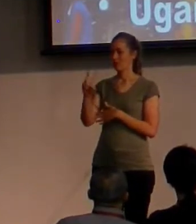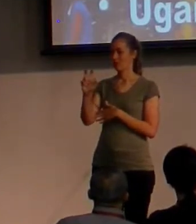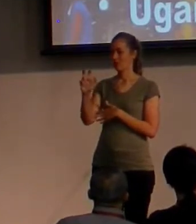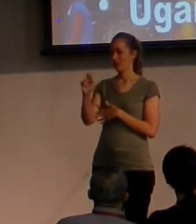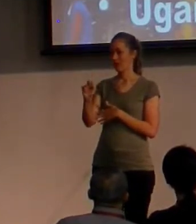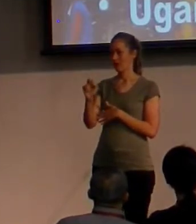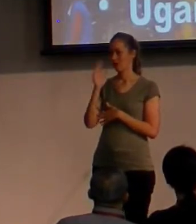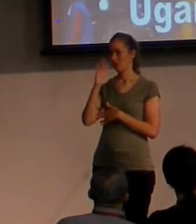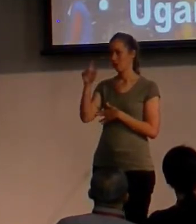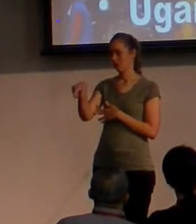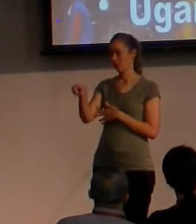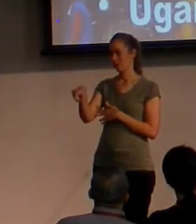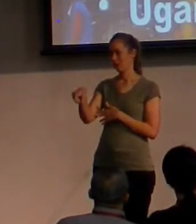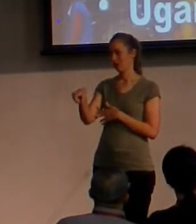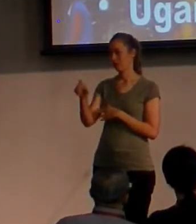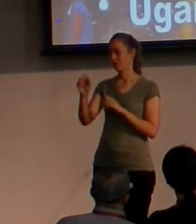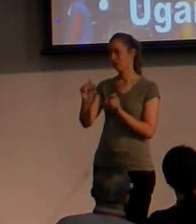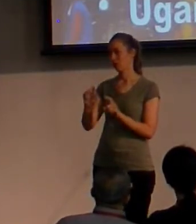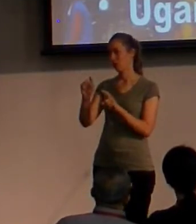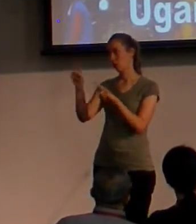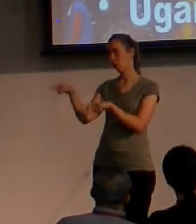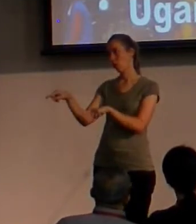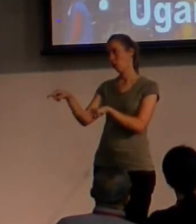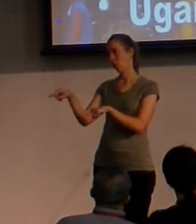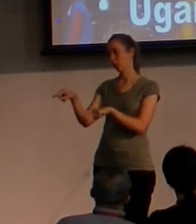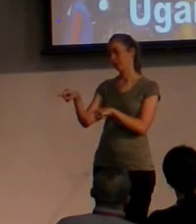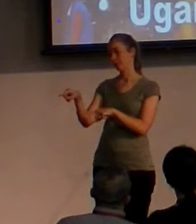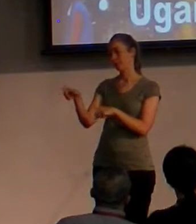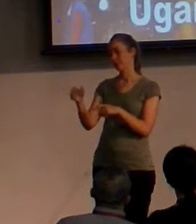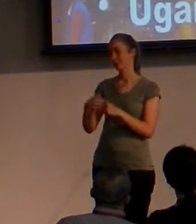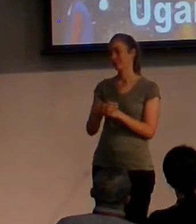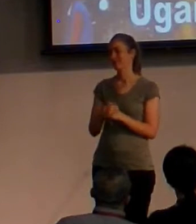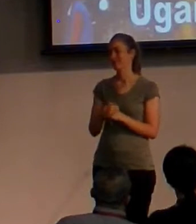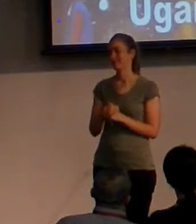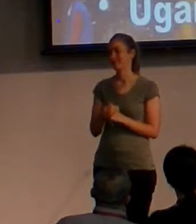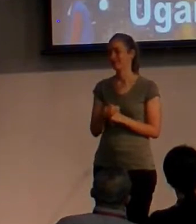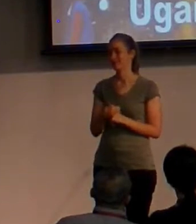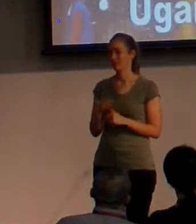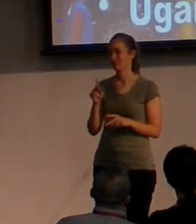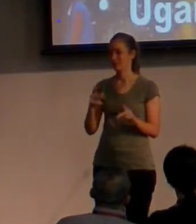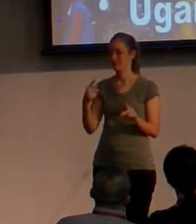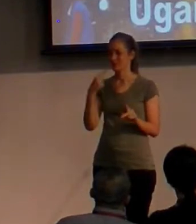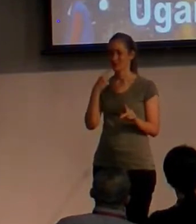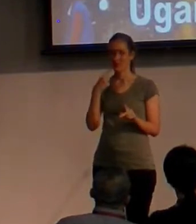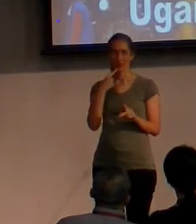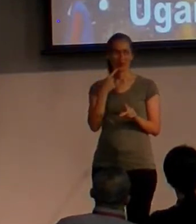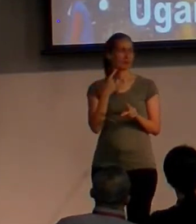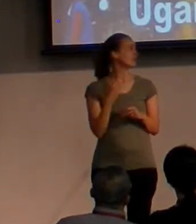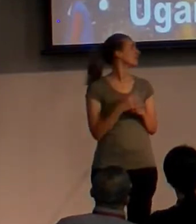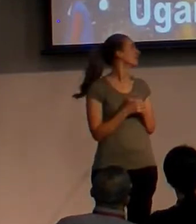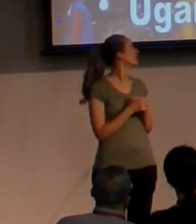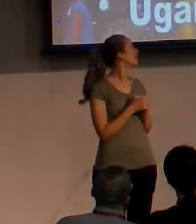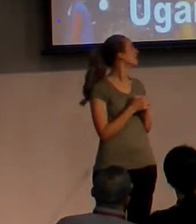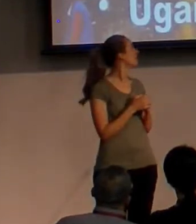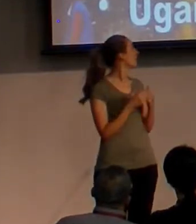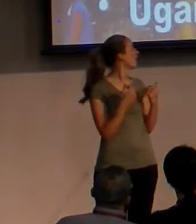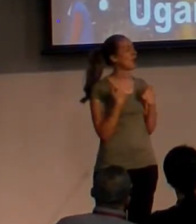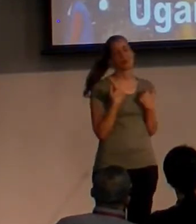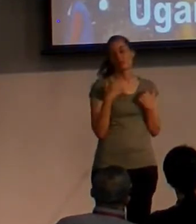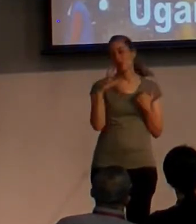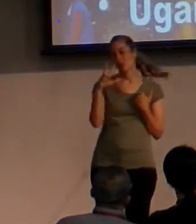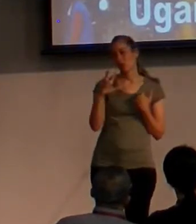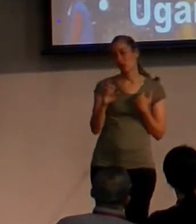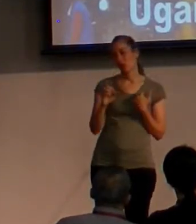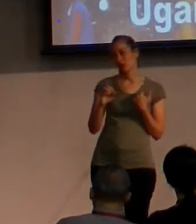that you're going to need to get to wherever you're going. People say that there's 30 to 40%